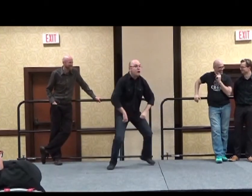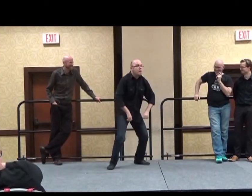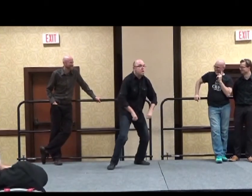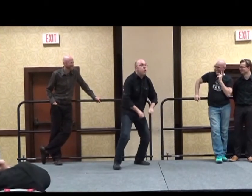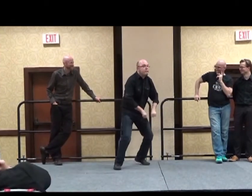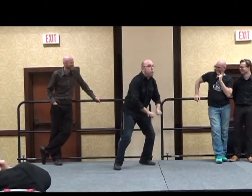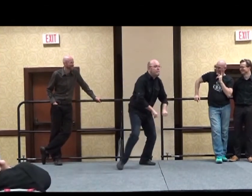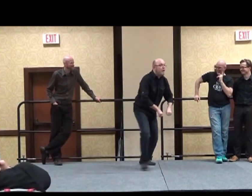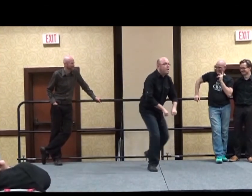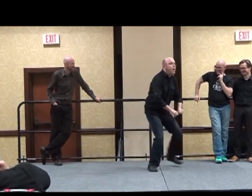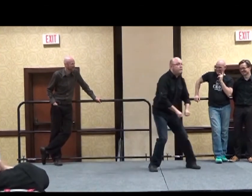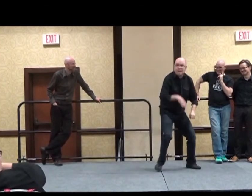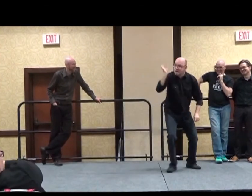Oh, this is fun just watching.